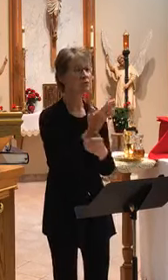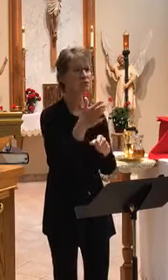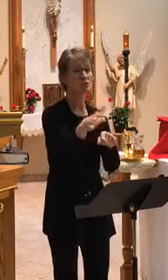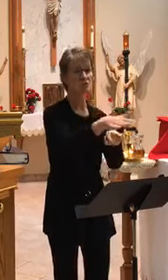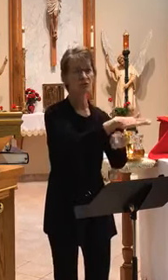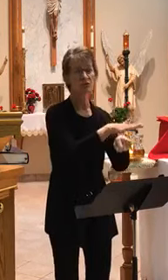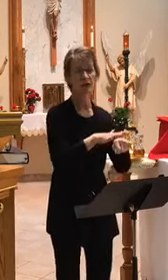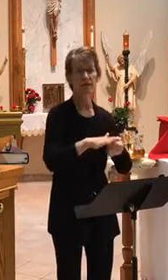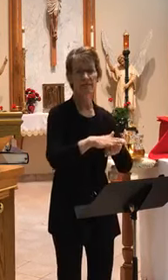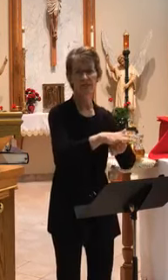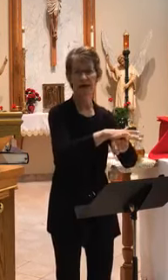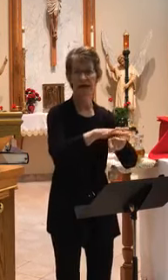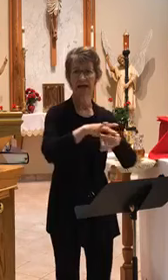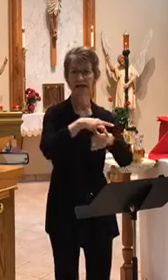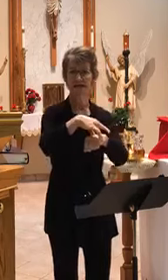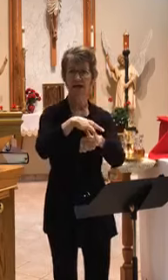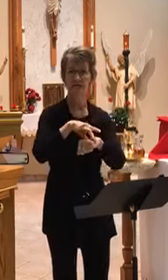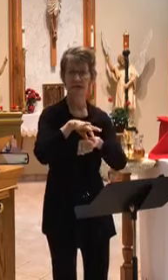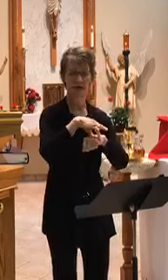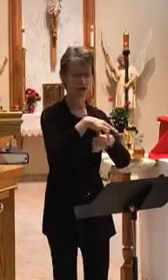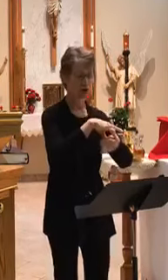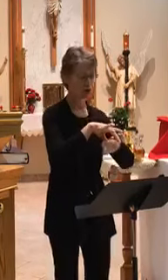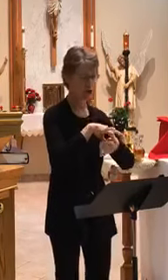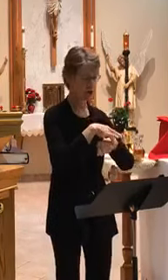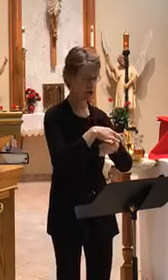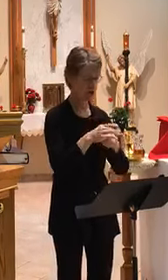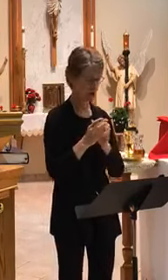and renew the face of the